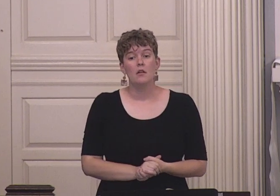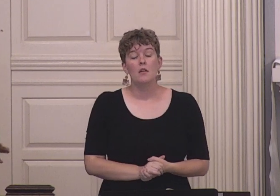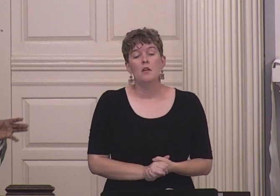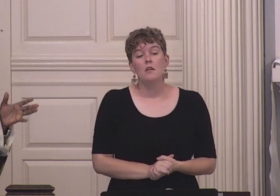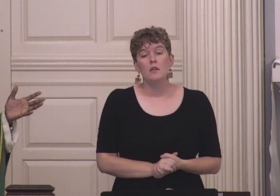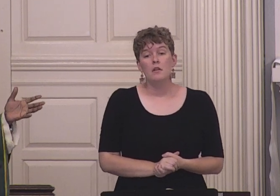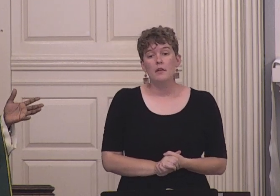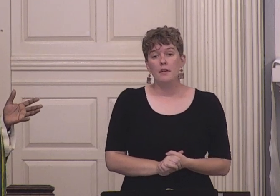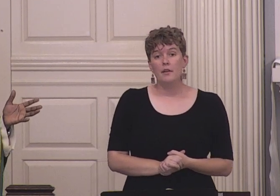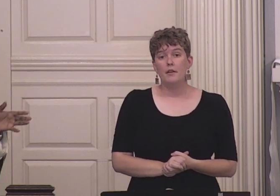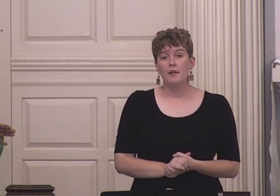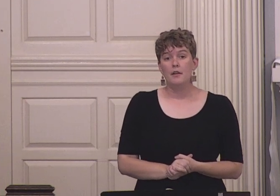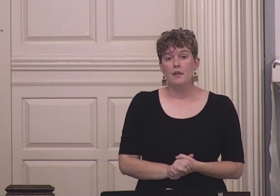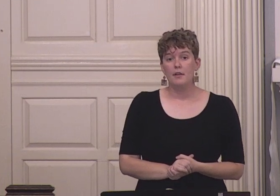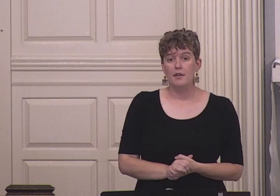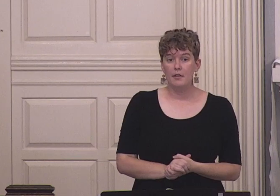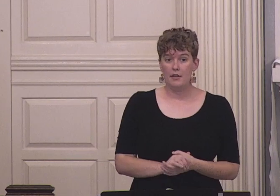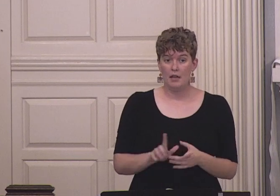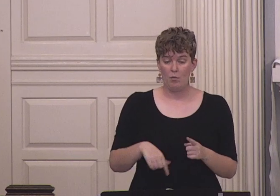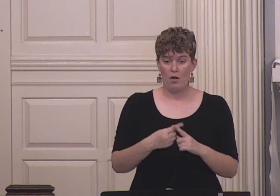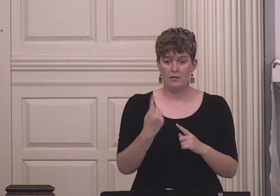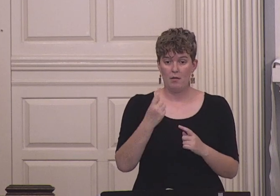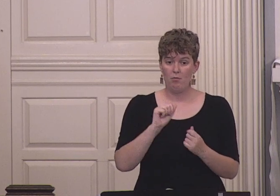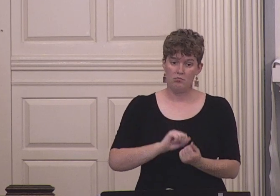And when we are opposed, we should be